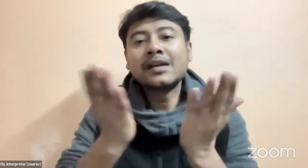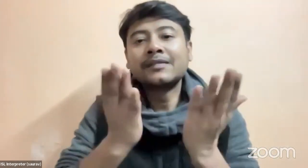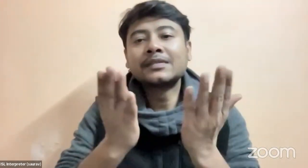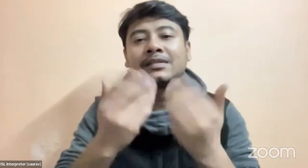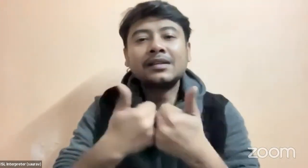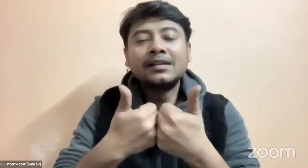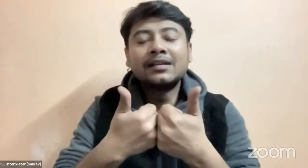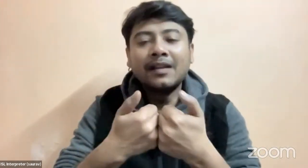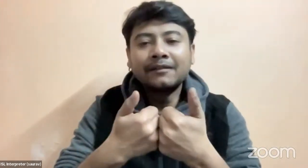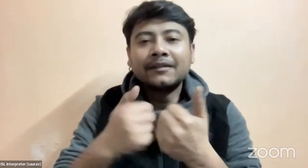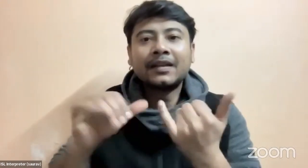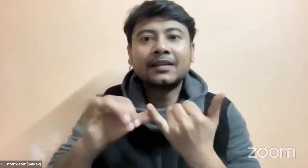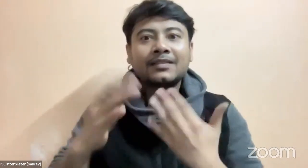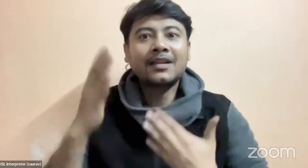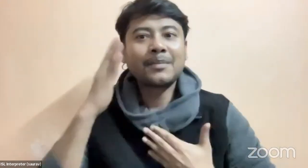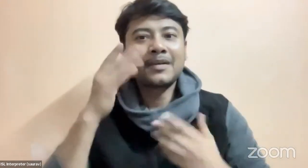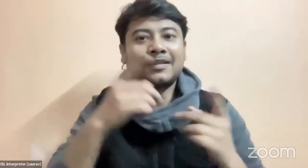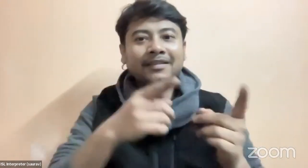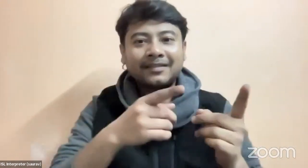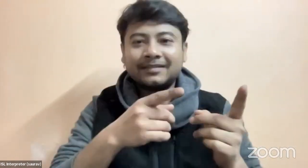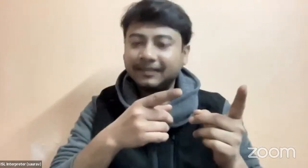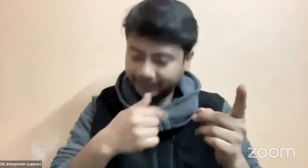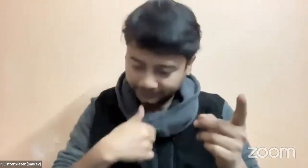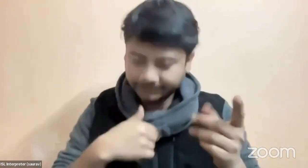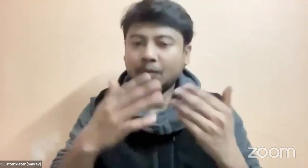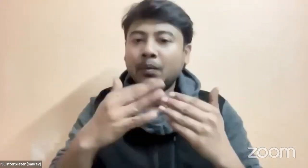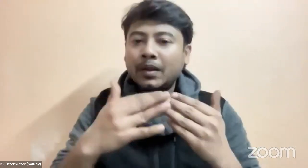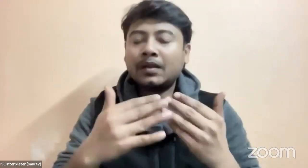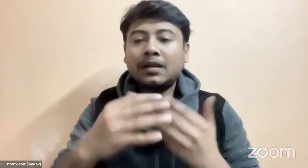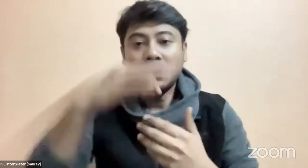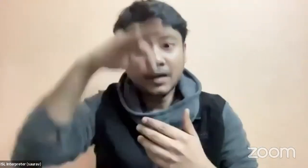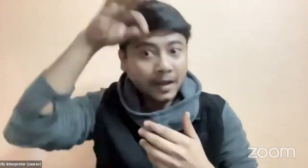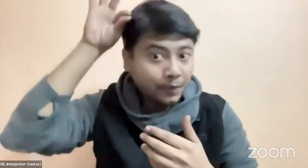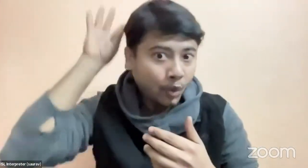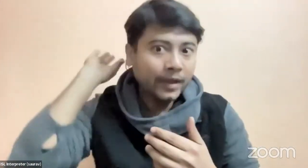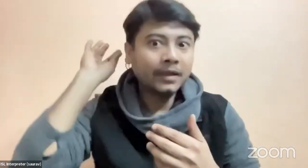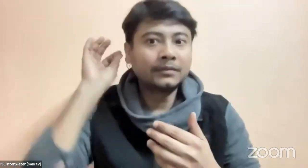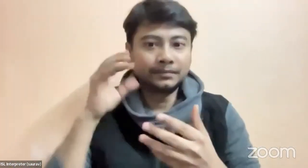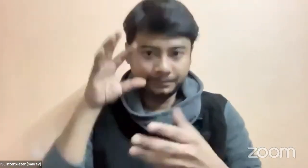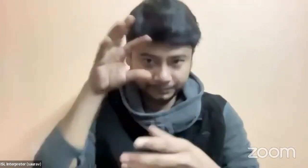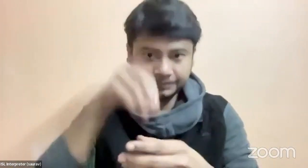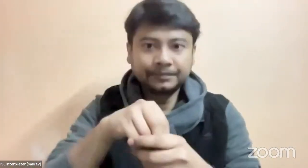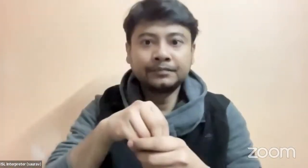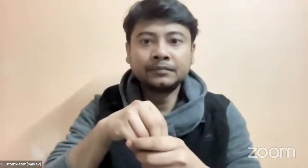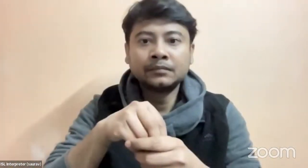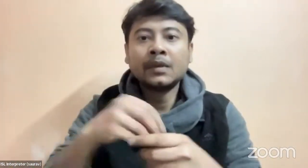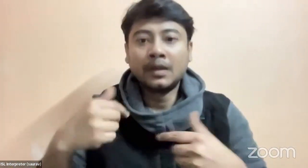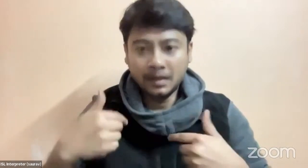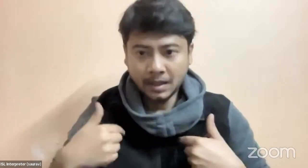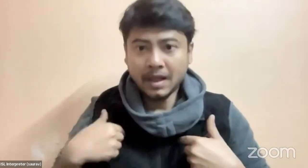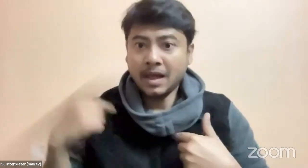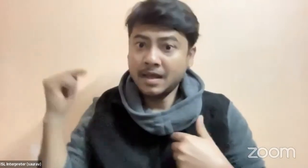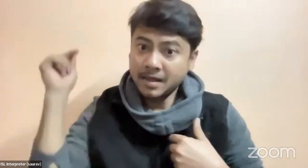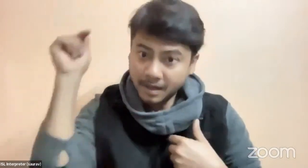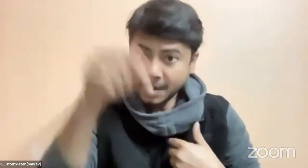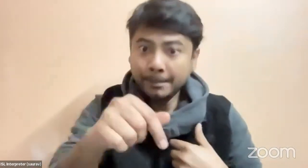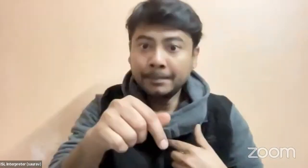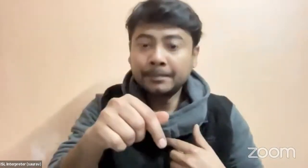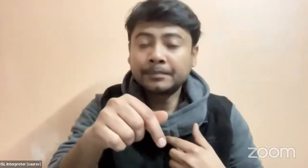form, I will give the Yuga Dharma. Please write Yuga Dharma. I will give the Yuga